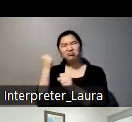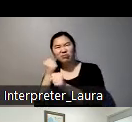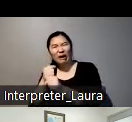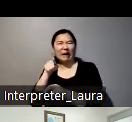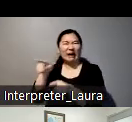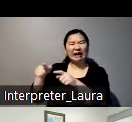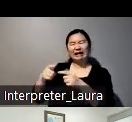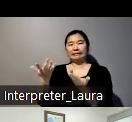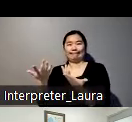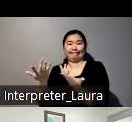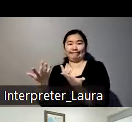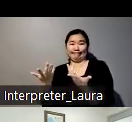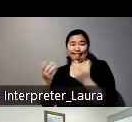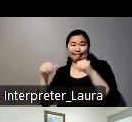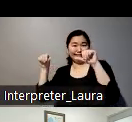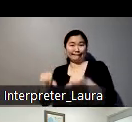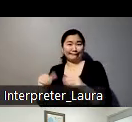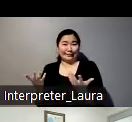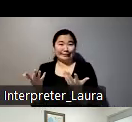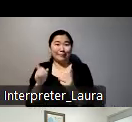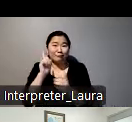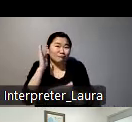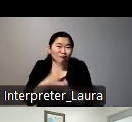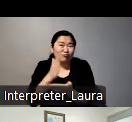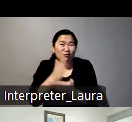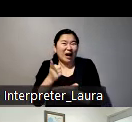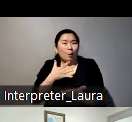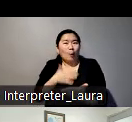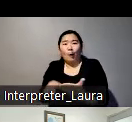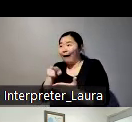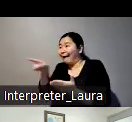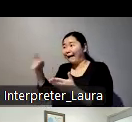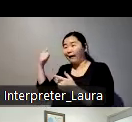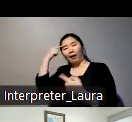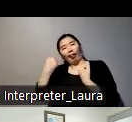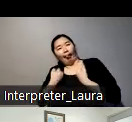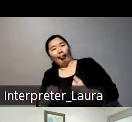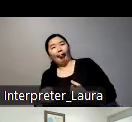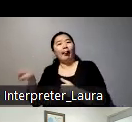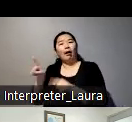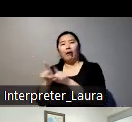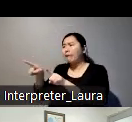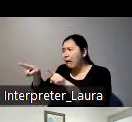24.68 times more than the general population in the community.